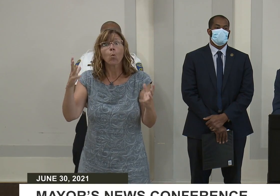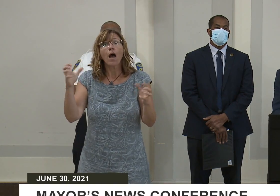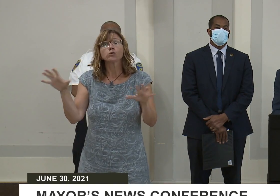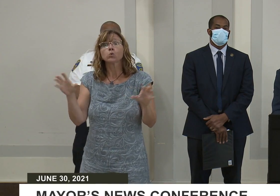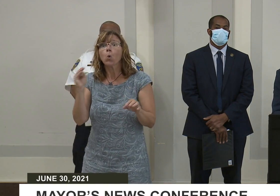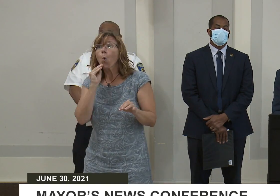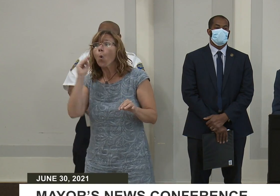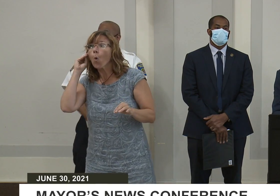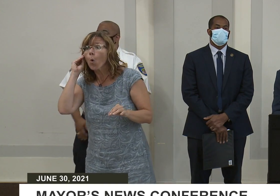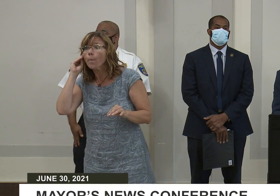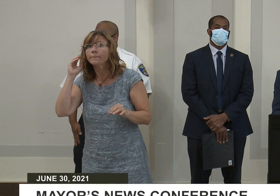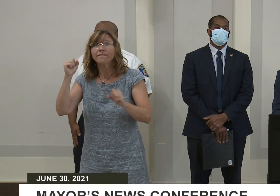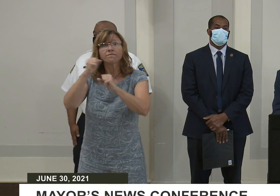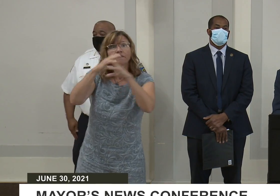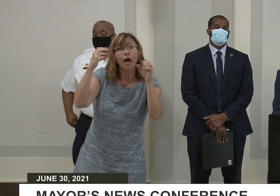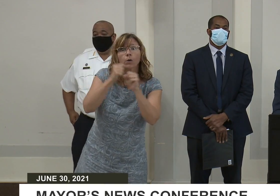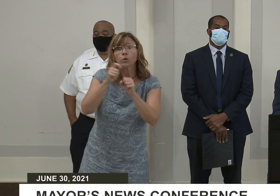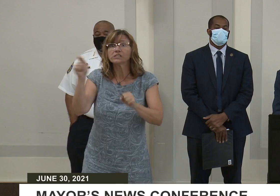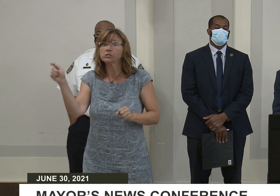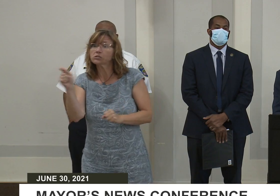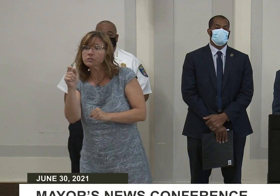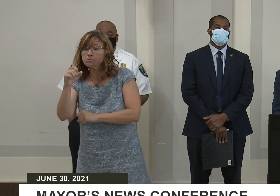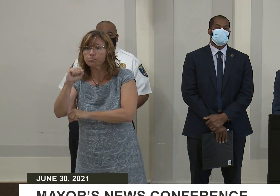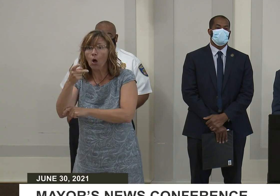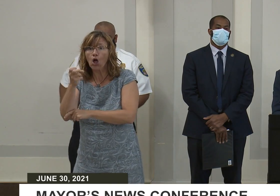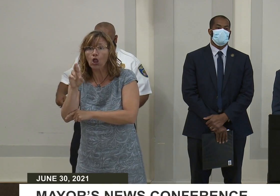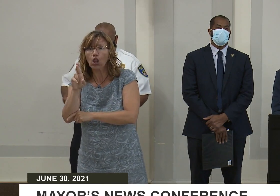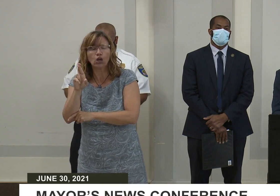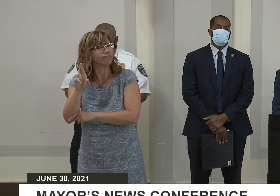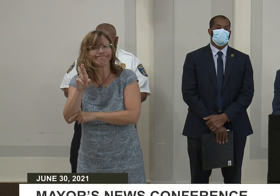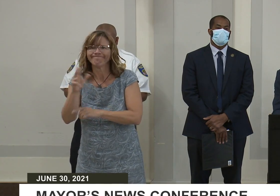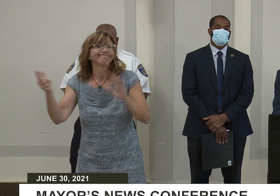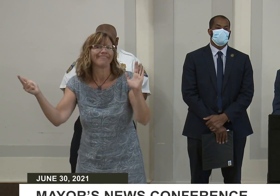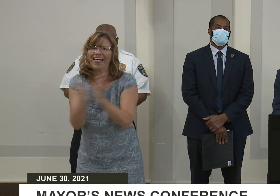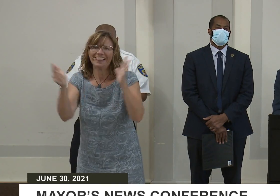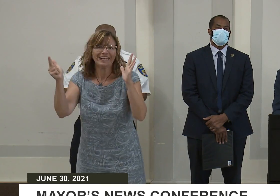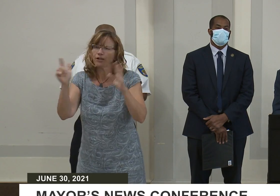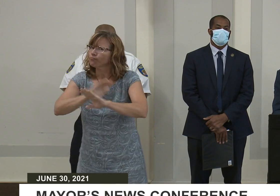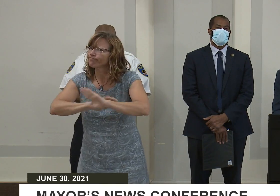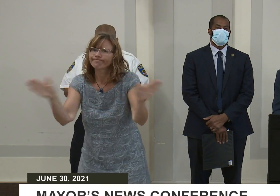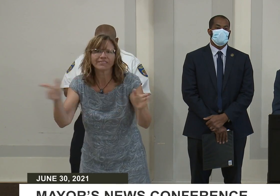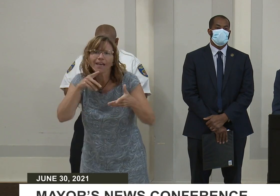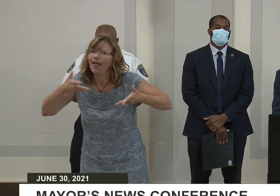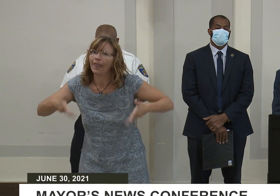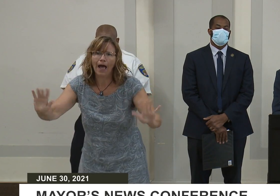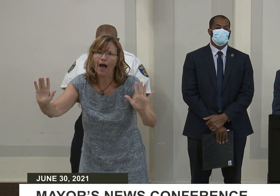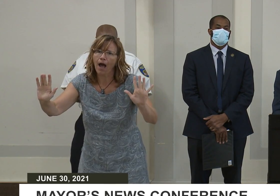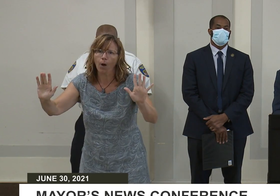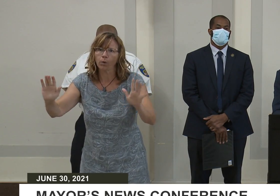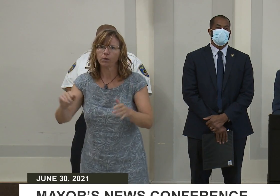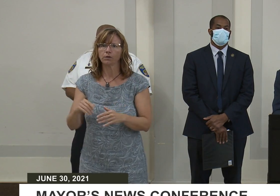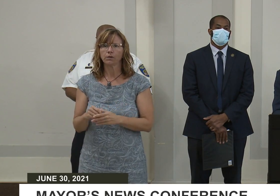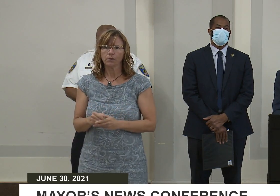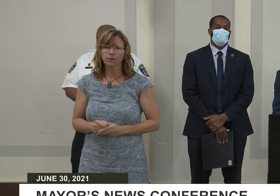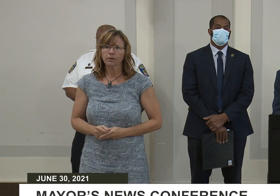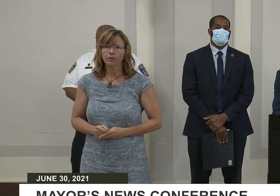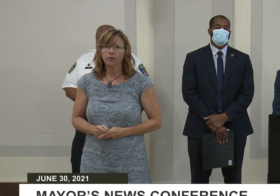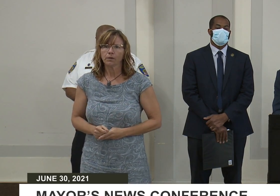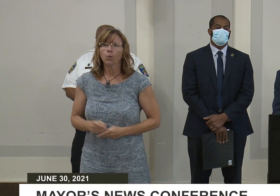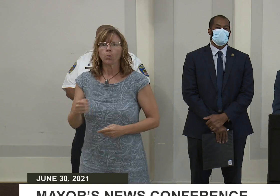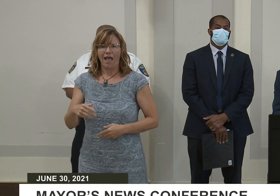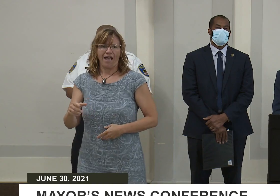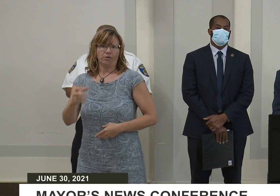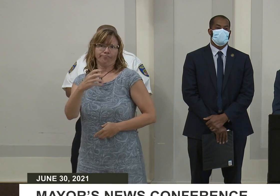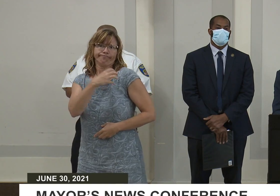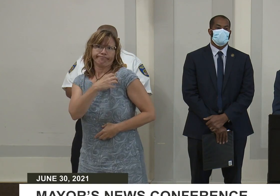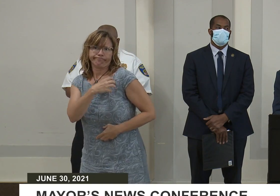illegal. Today, I stand here with the fire department, our police department, our council president to remind you about the dangers of fireworks and to offer